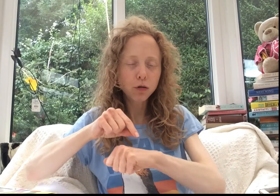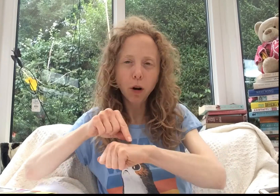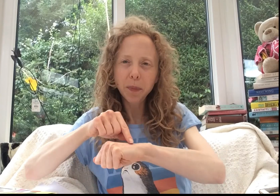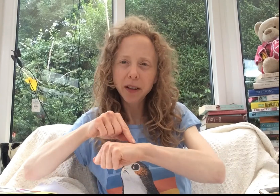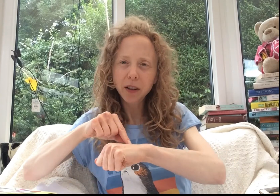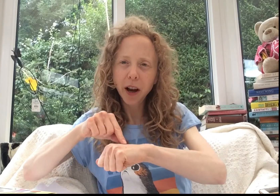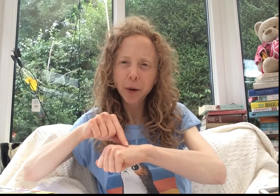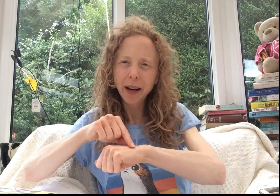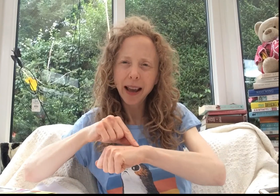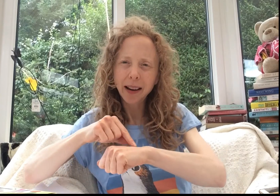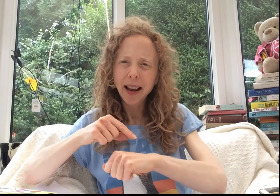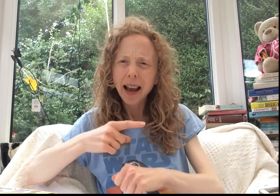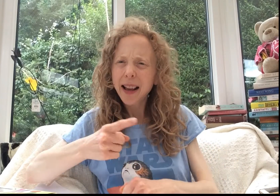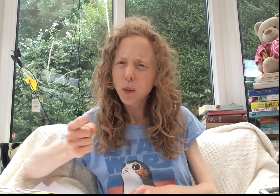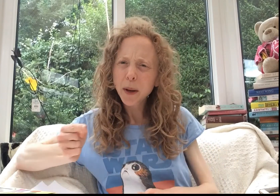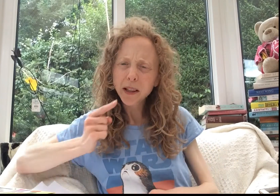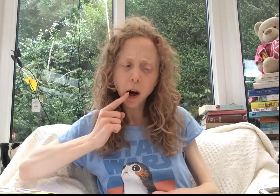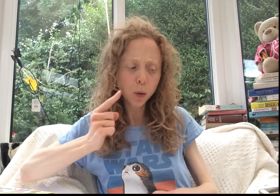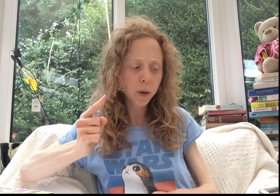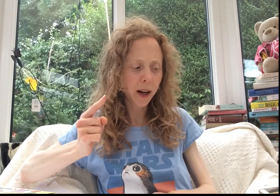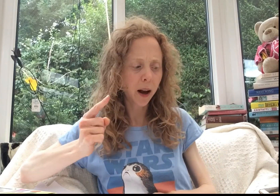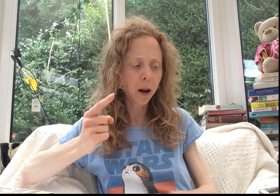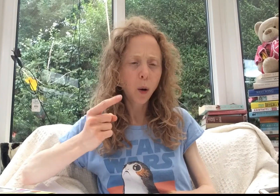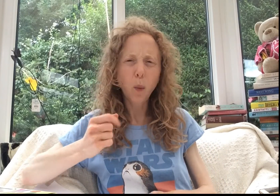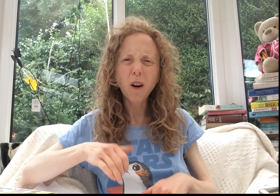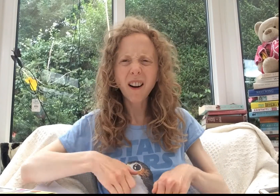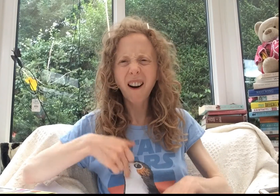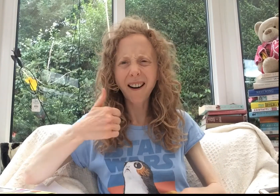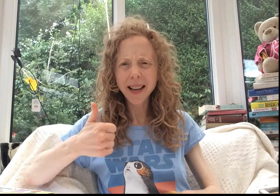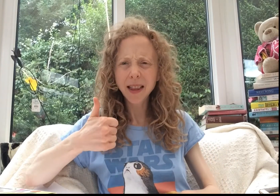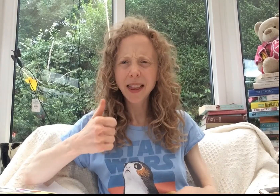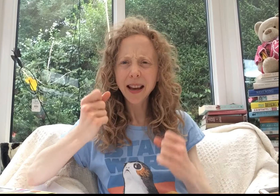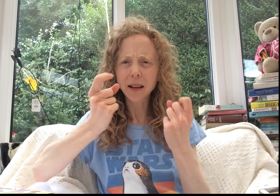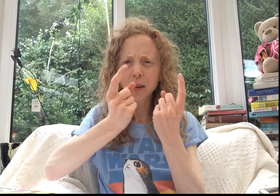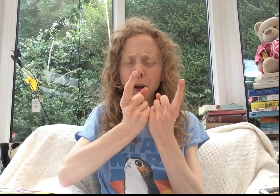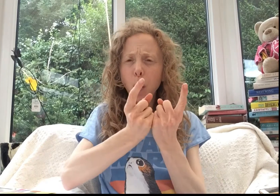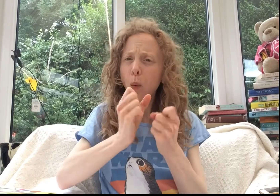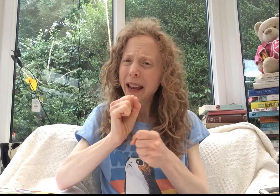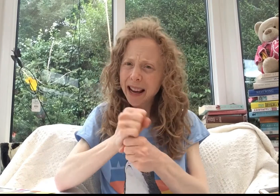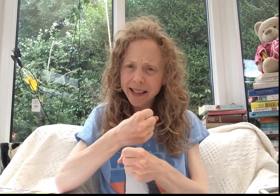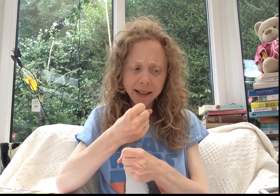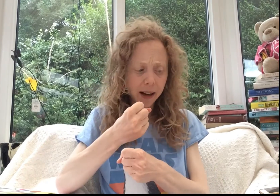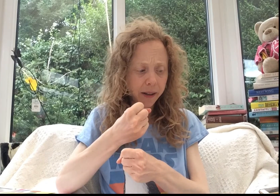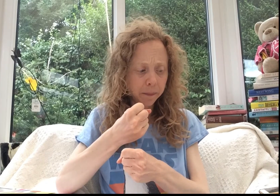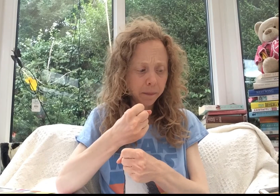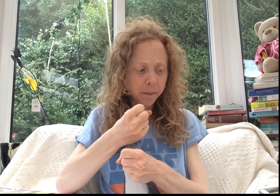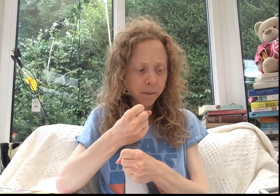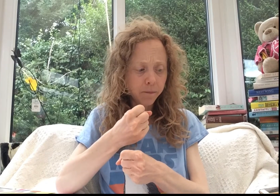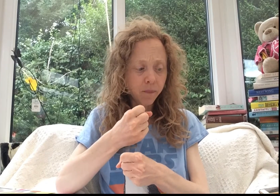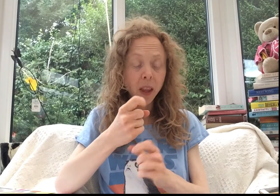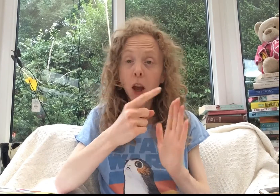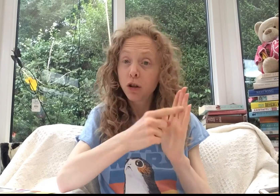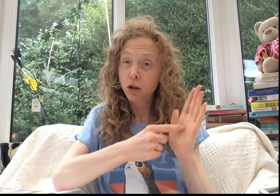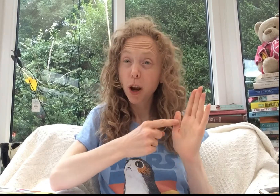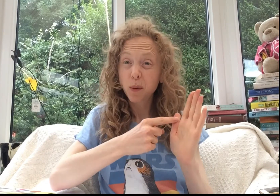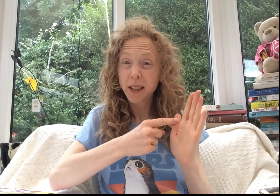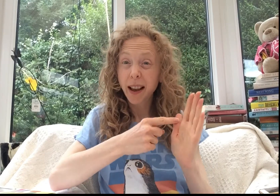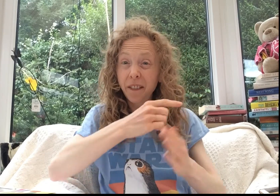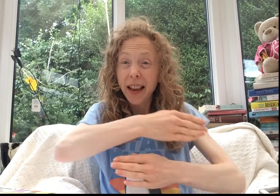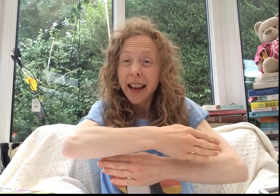drop the stone in as we told her what kind things we had done. Joseph had